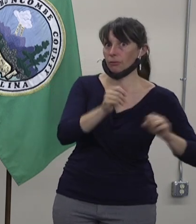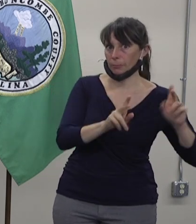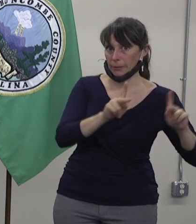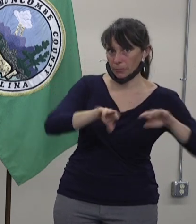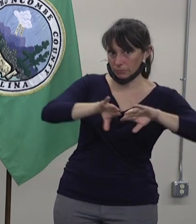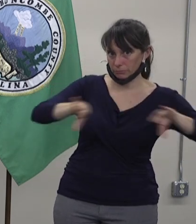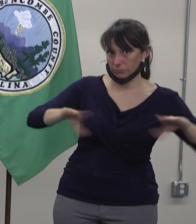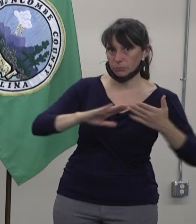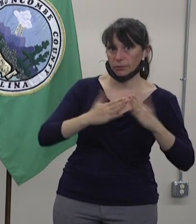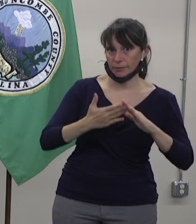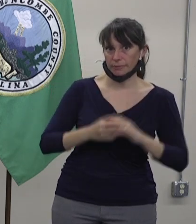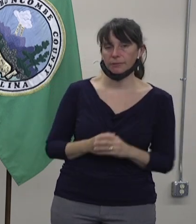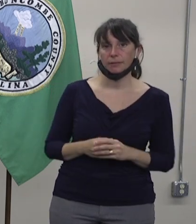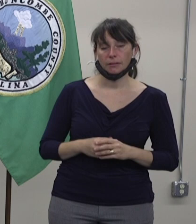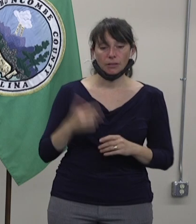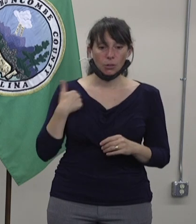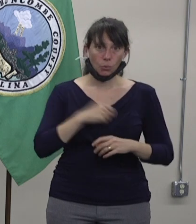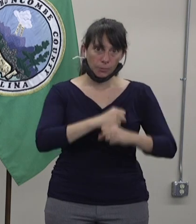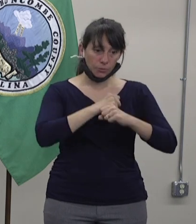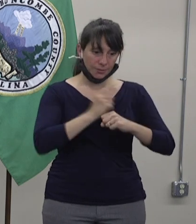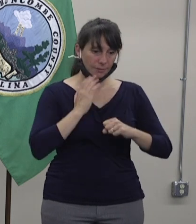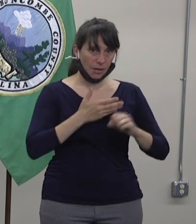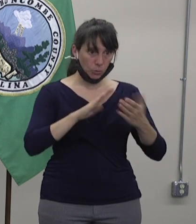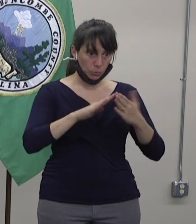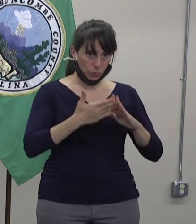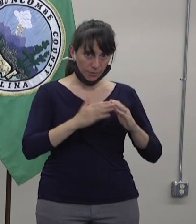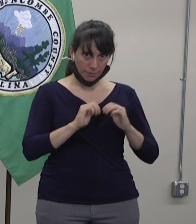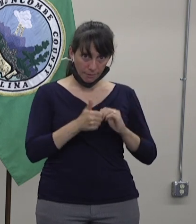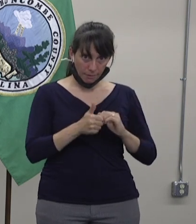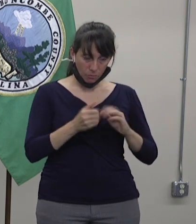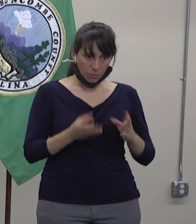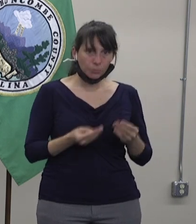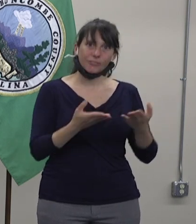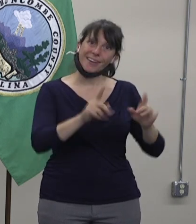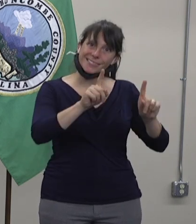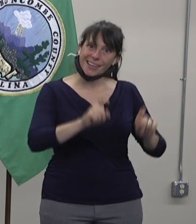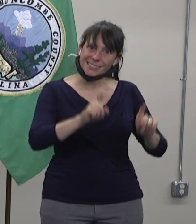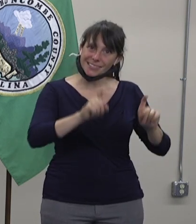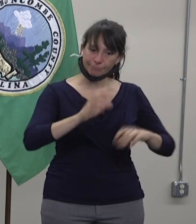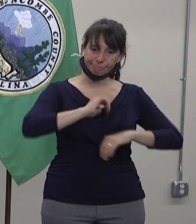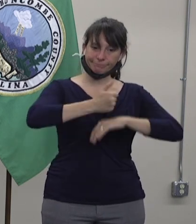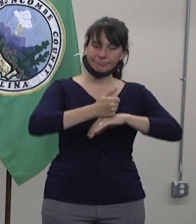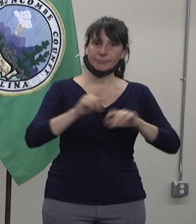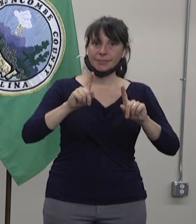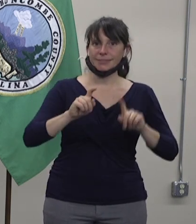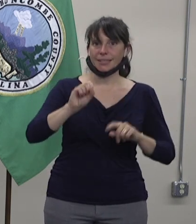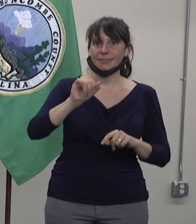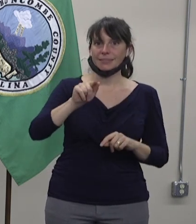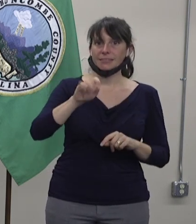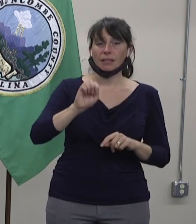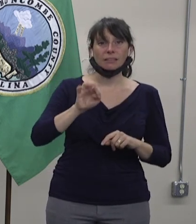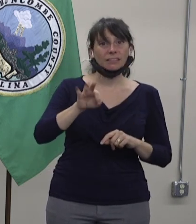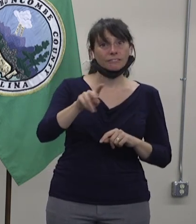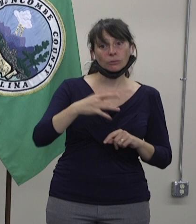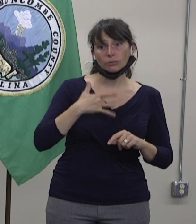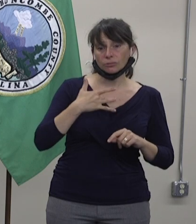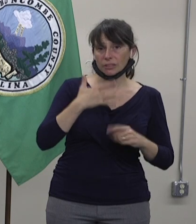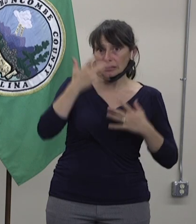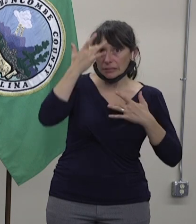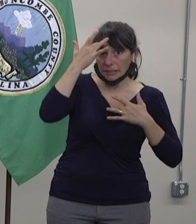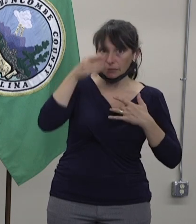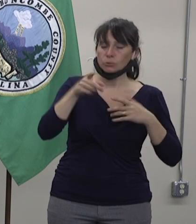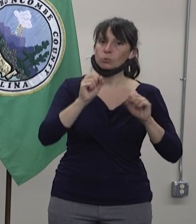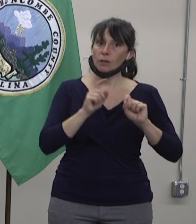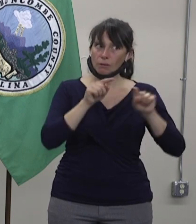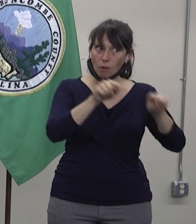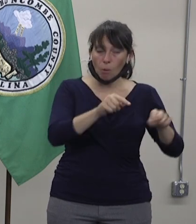community through providing access to testing sites where you can receive testing if you are exhibiting symptoms or